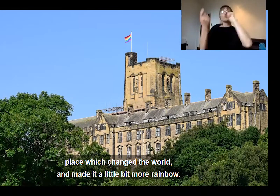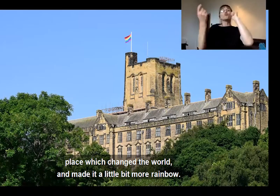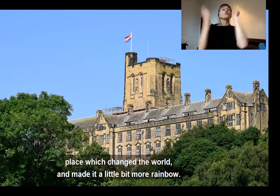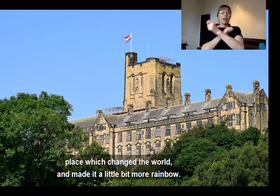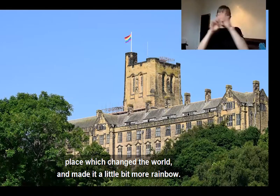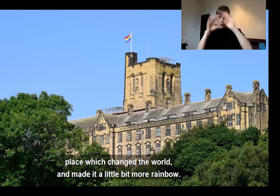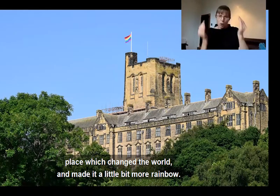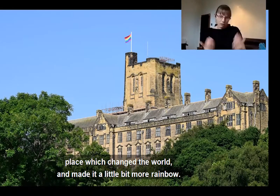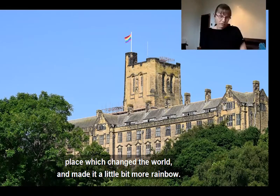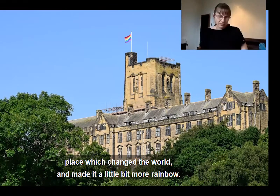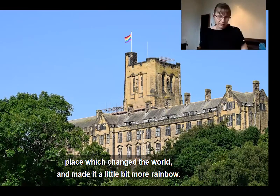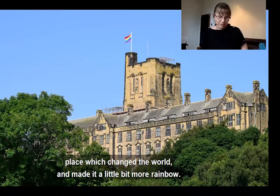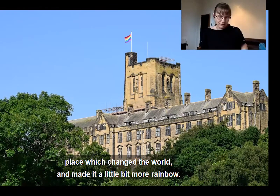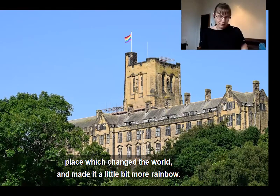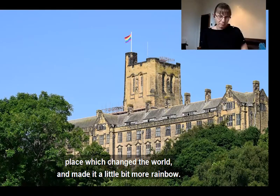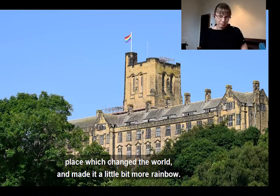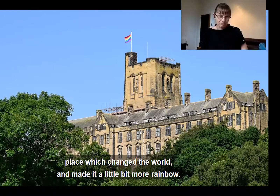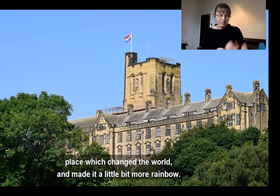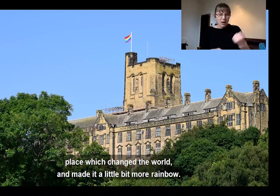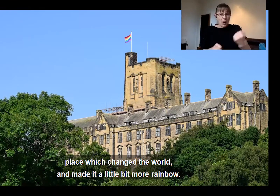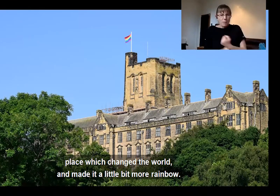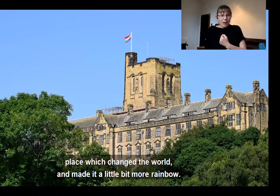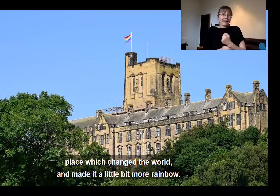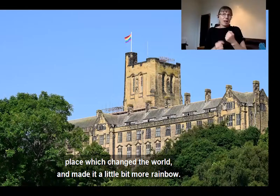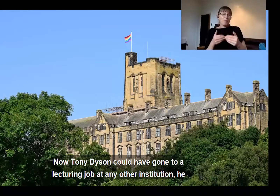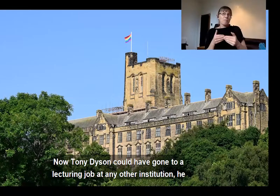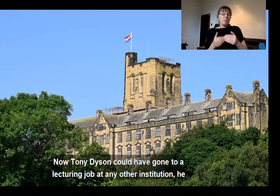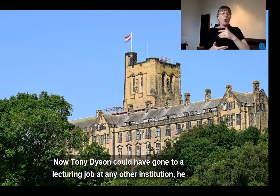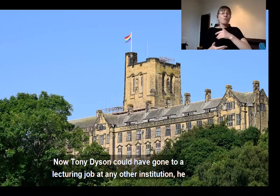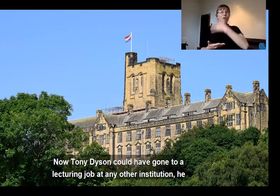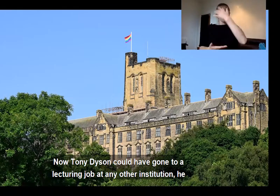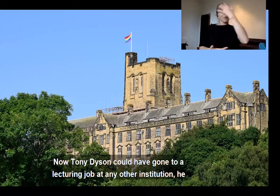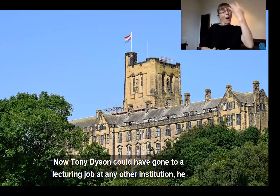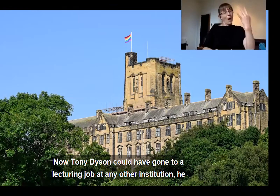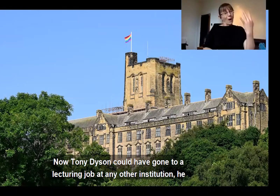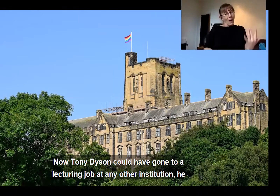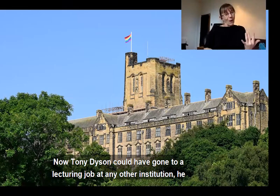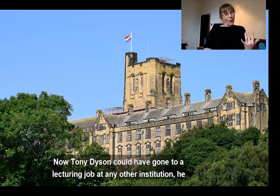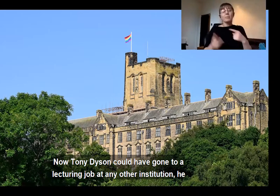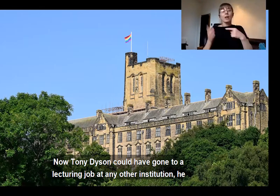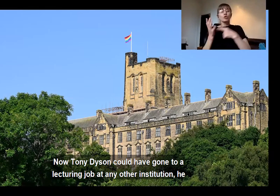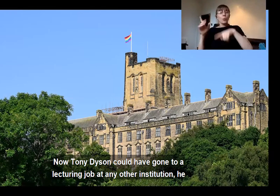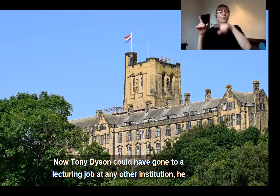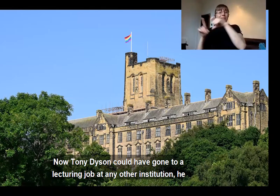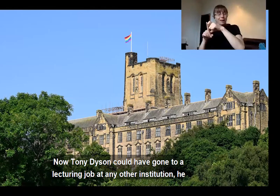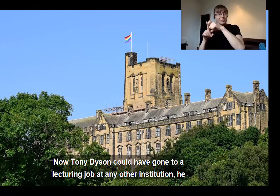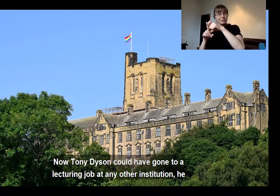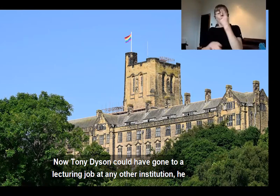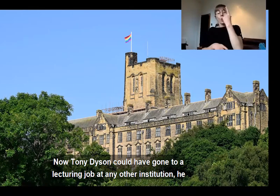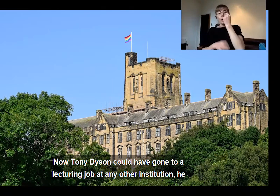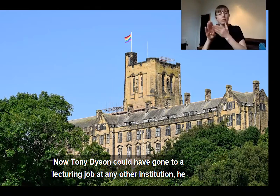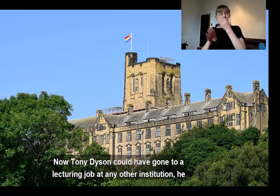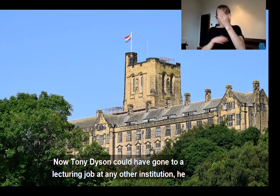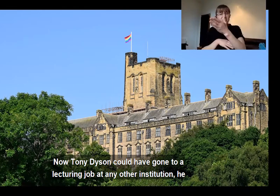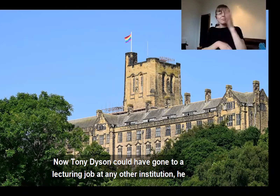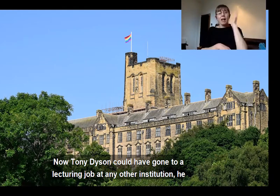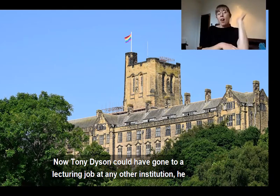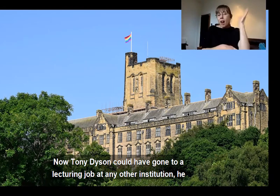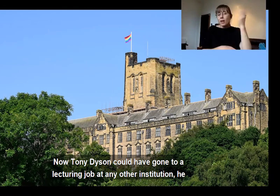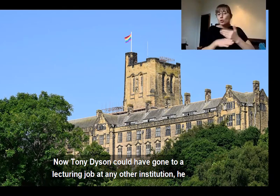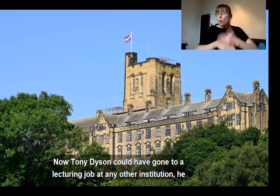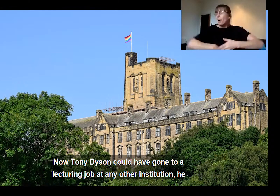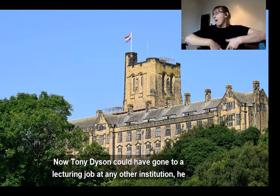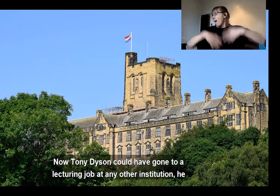world and made it a little bit more rainbow. Now, Tony Dyson could have gone to a lecturing job at any